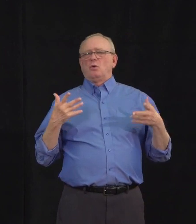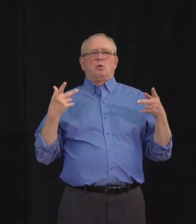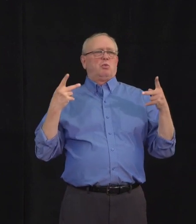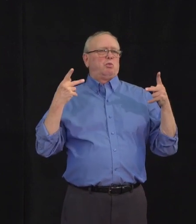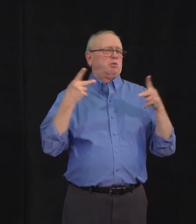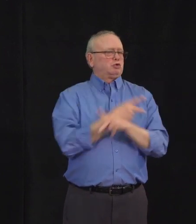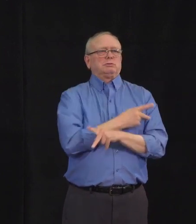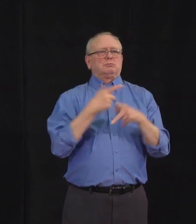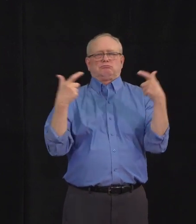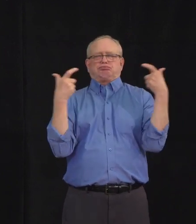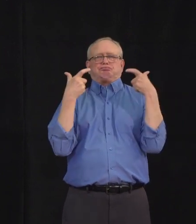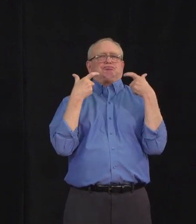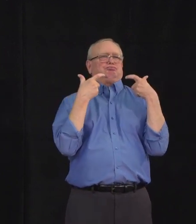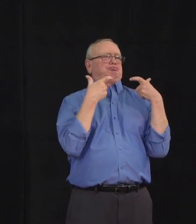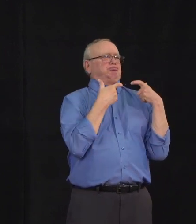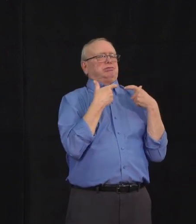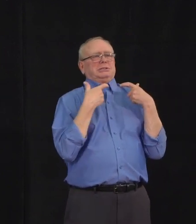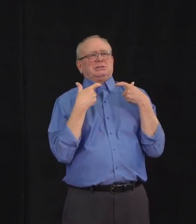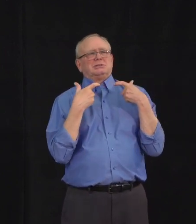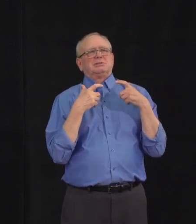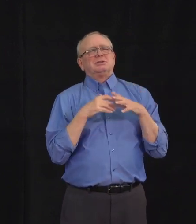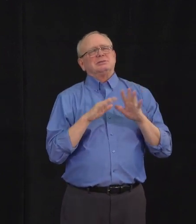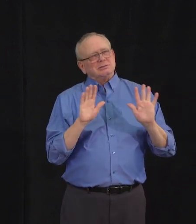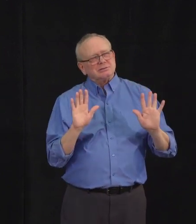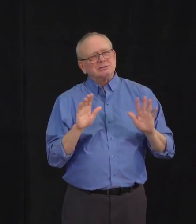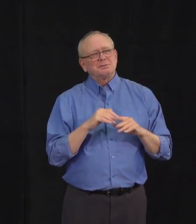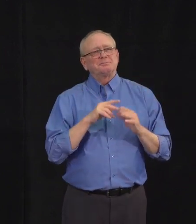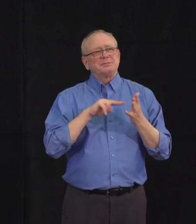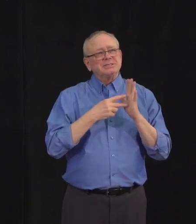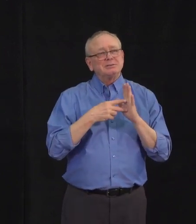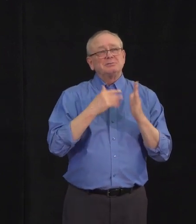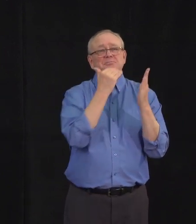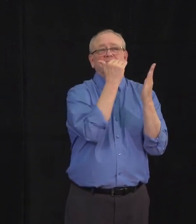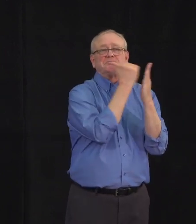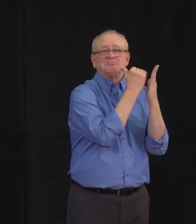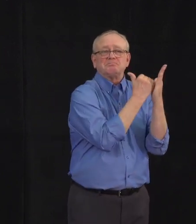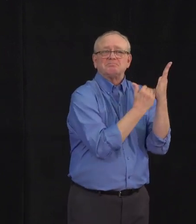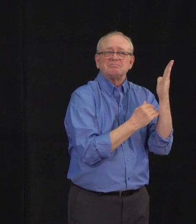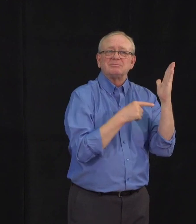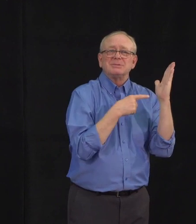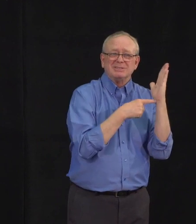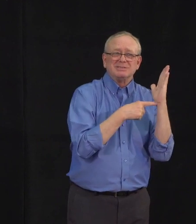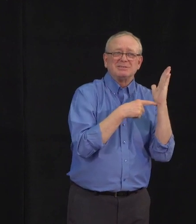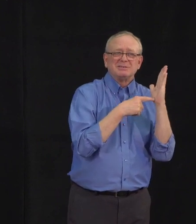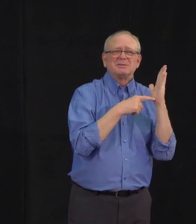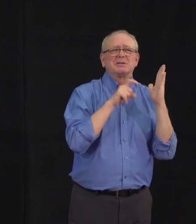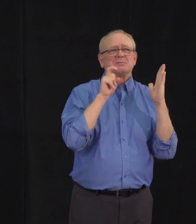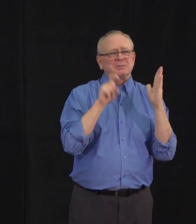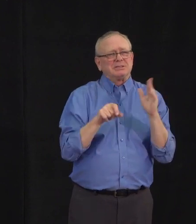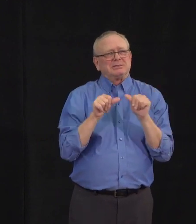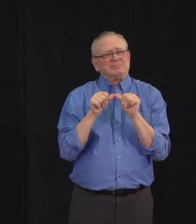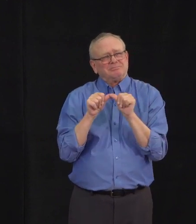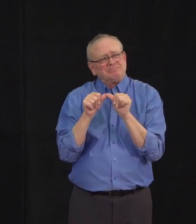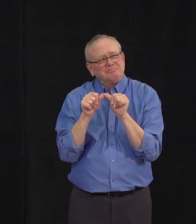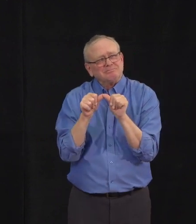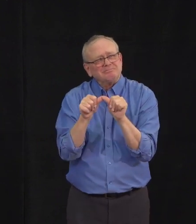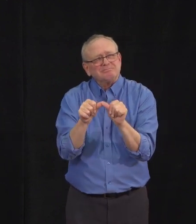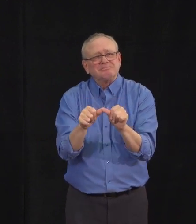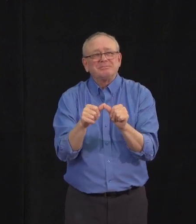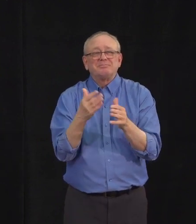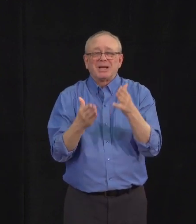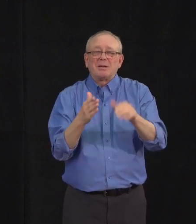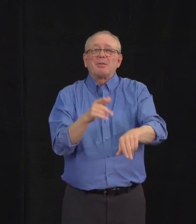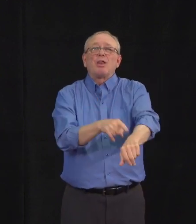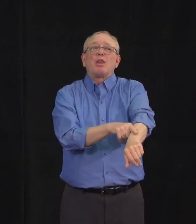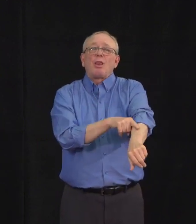for continuing care facilities may need to be in place for some time, I am issuing a second new order. It will